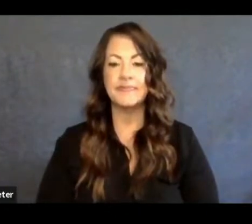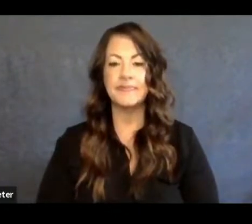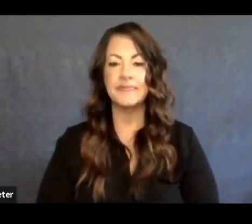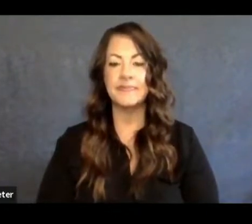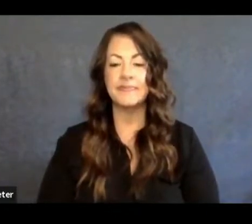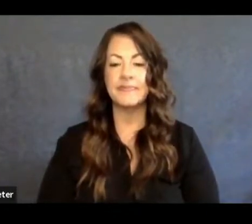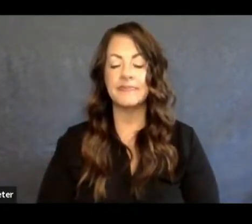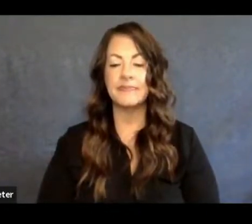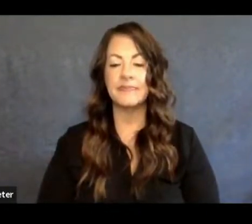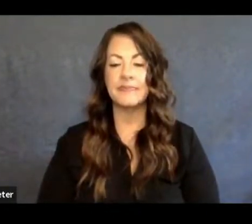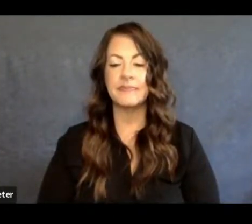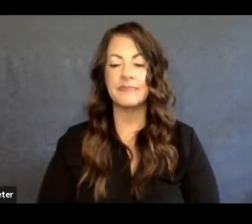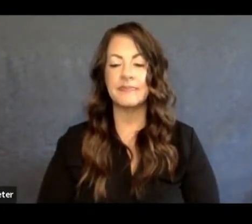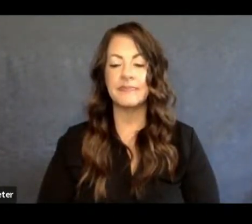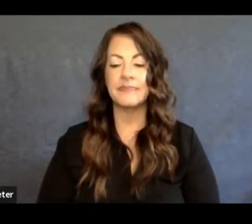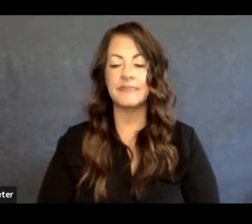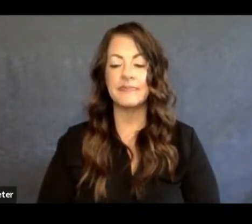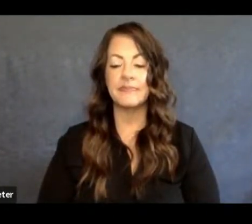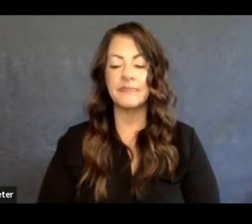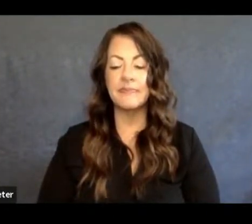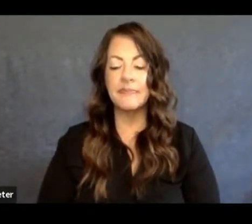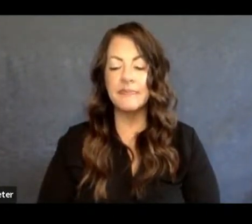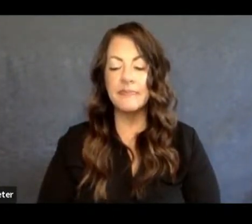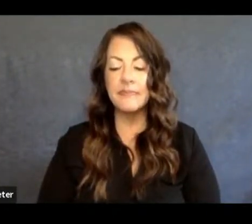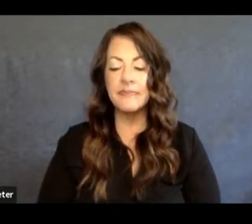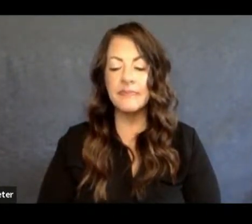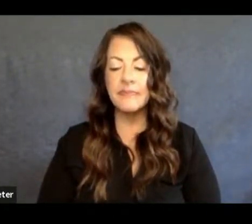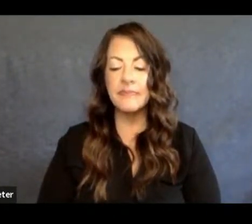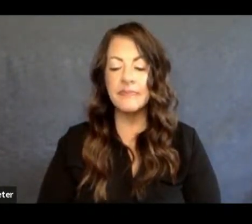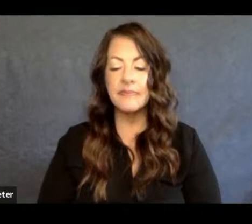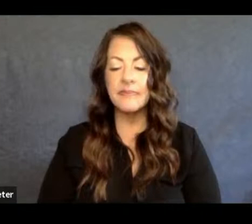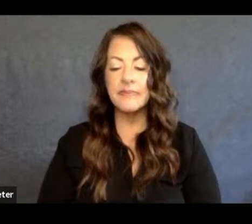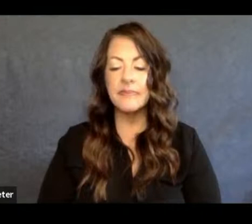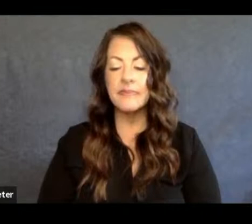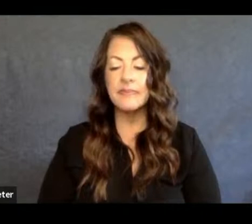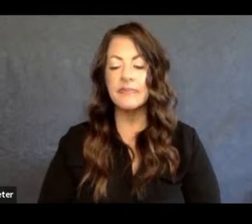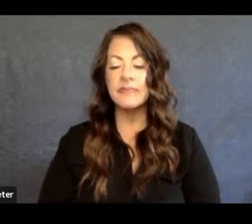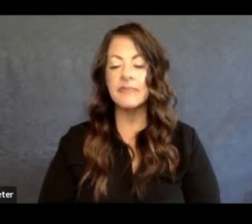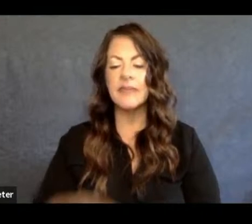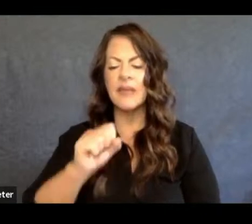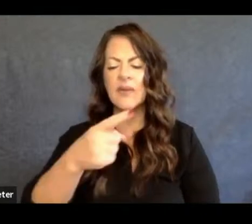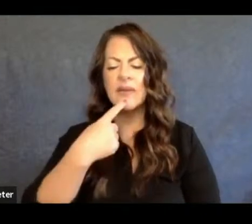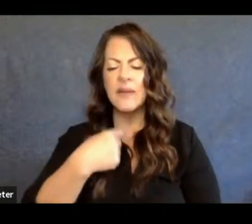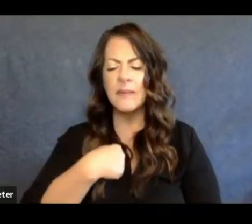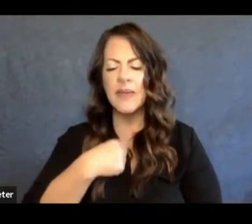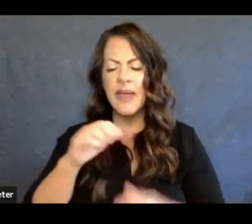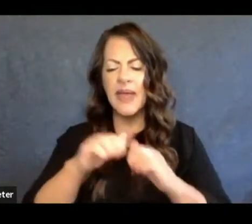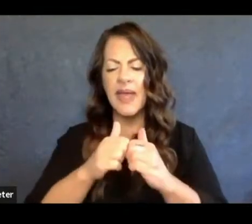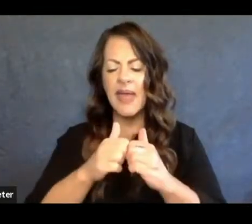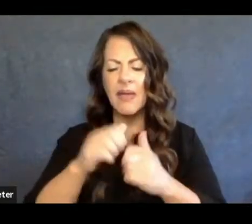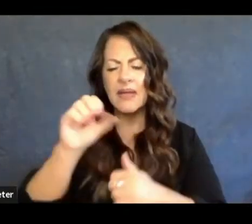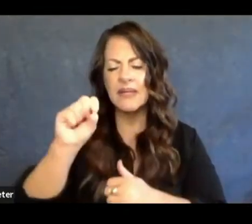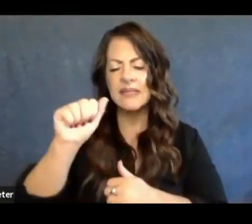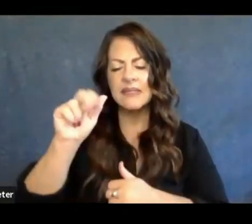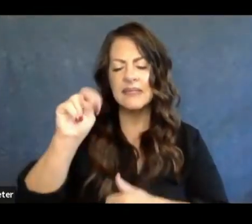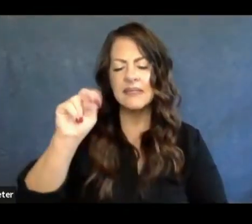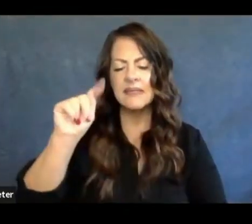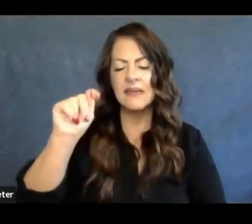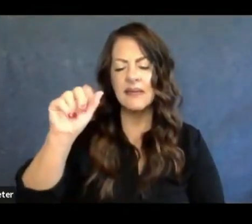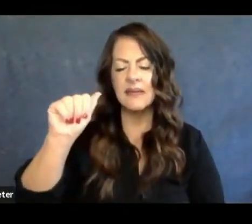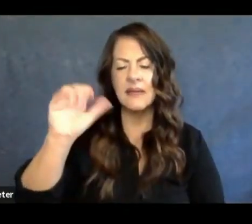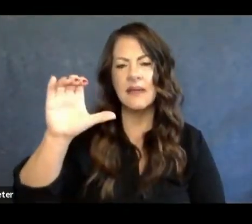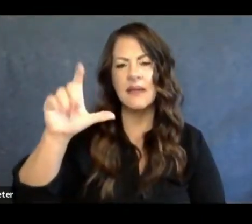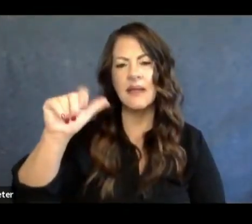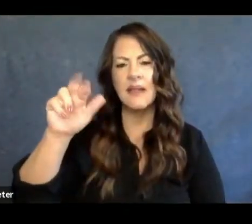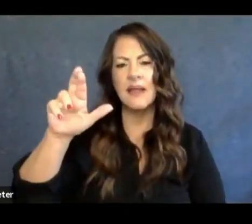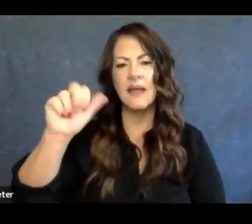Doctor, thank you. Can you help me out understand a couple of things? Santa Clara County, first question, Santa Clara County